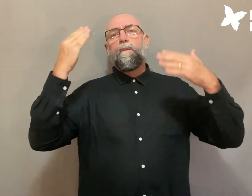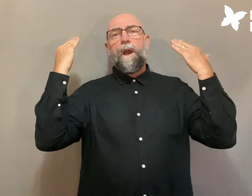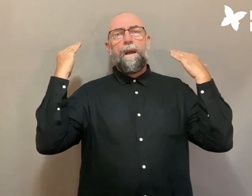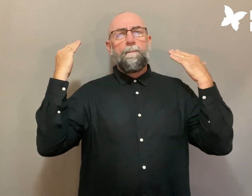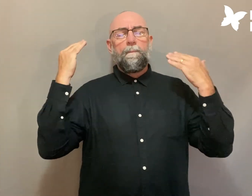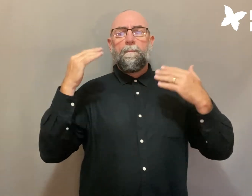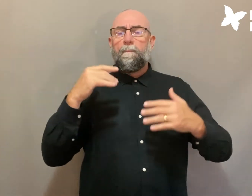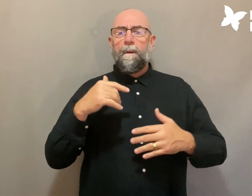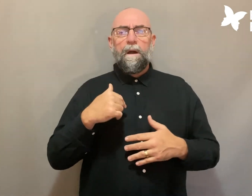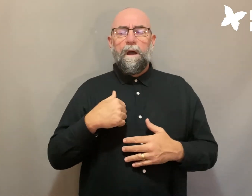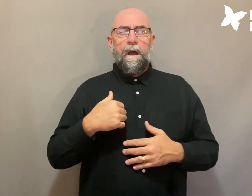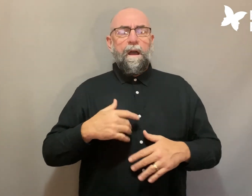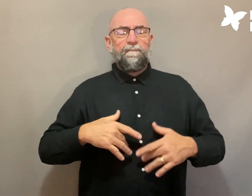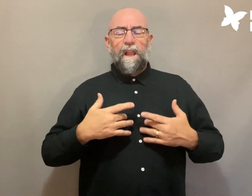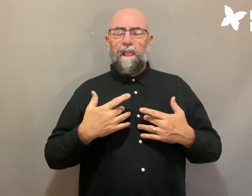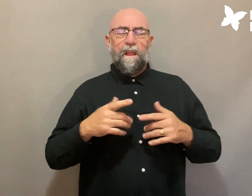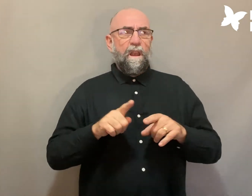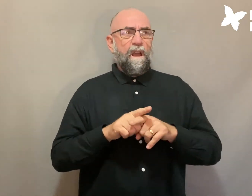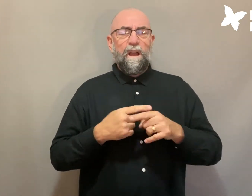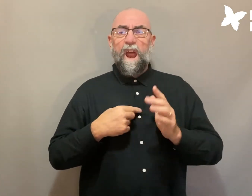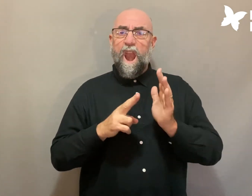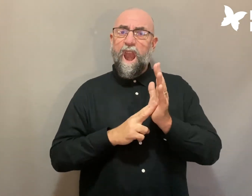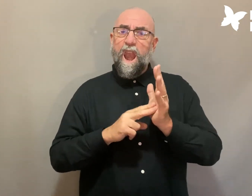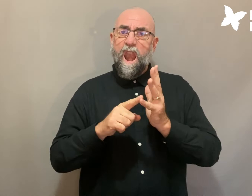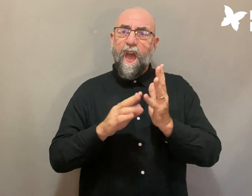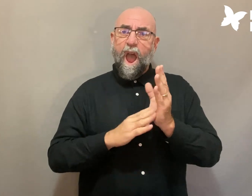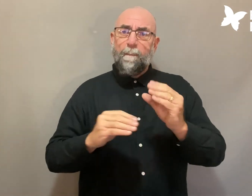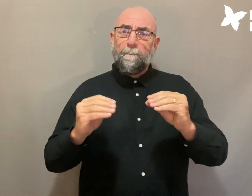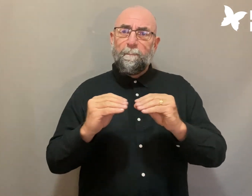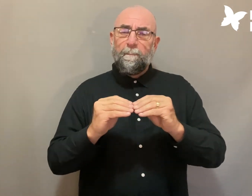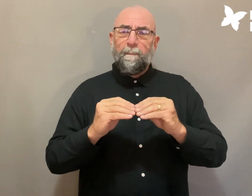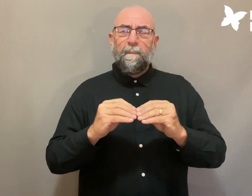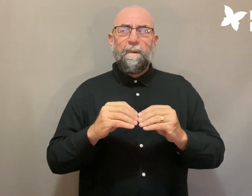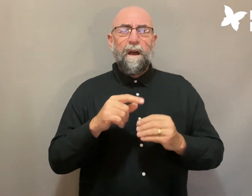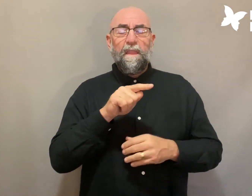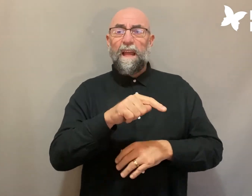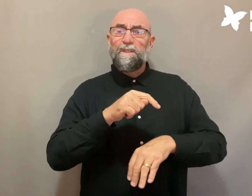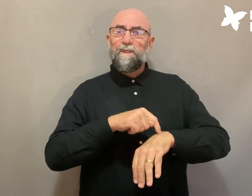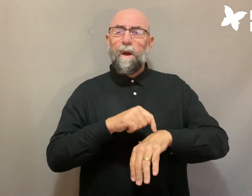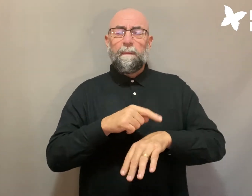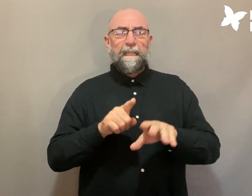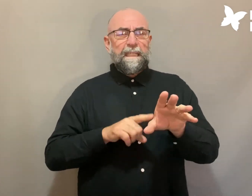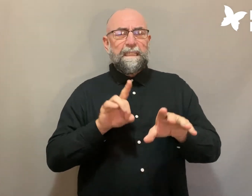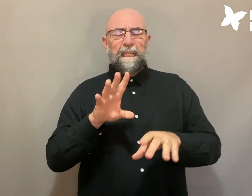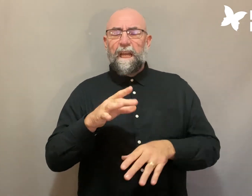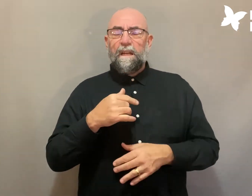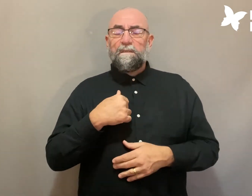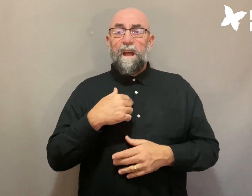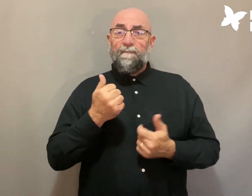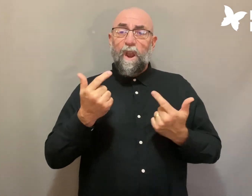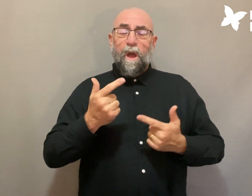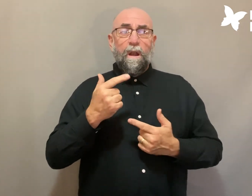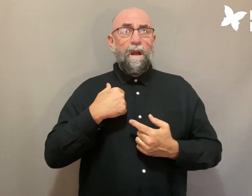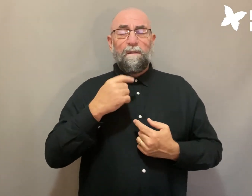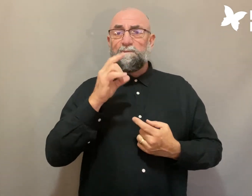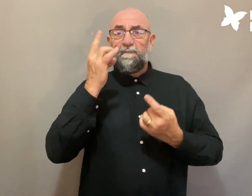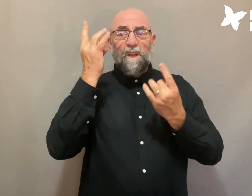I felt numb. There's a part of that time that I don't actually remember because I was just so numb, and we